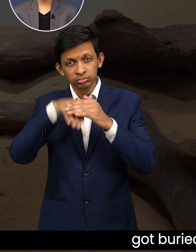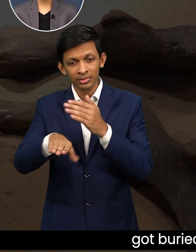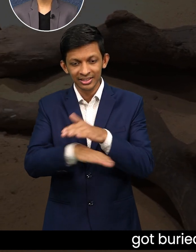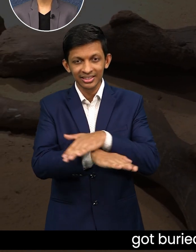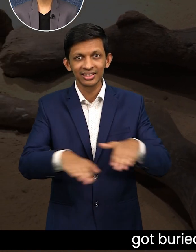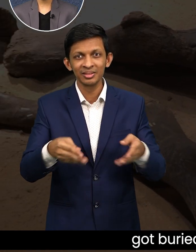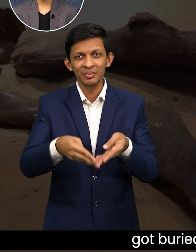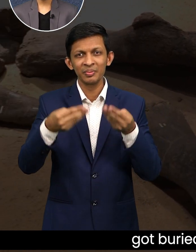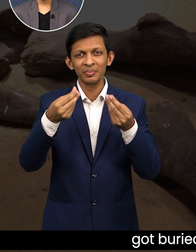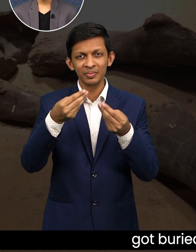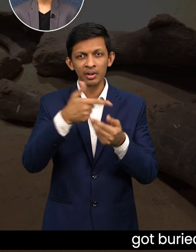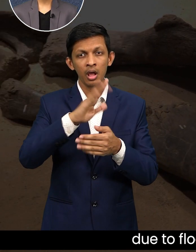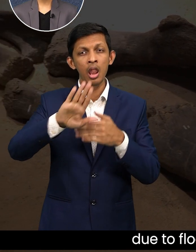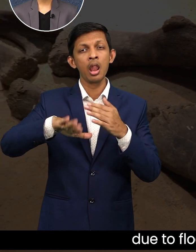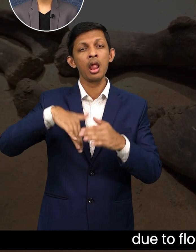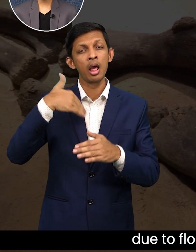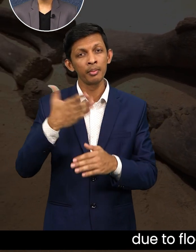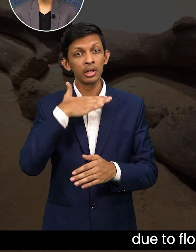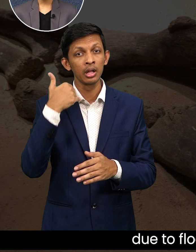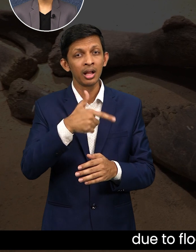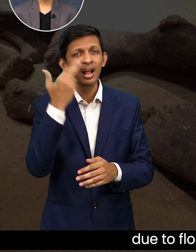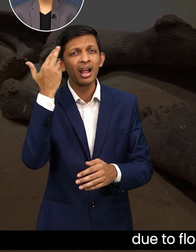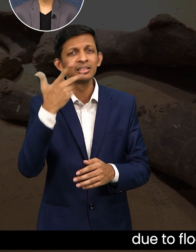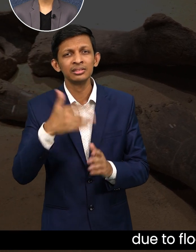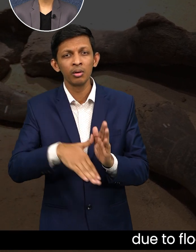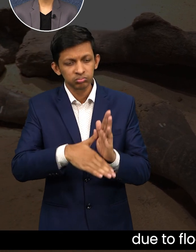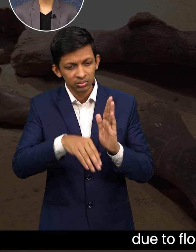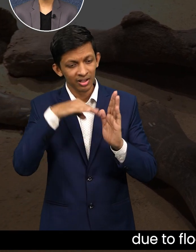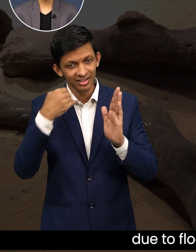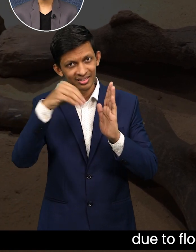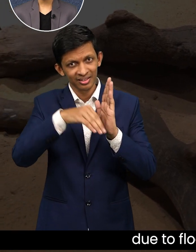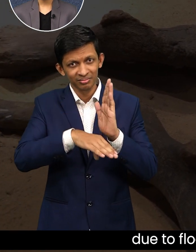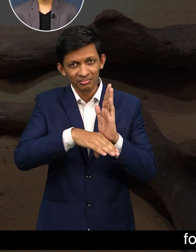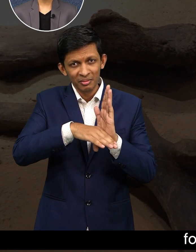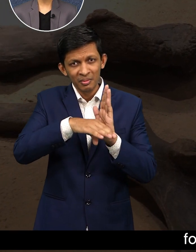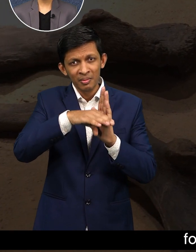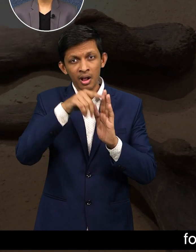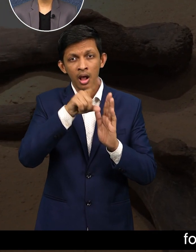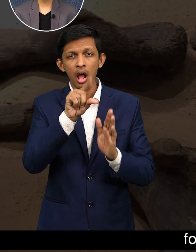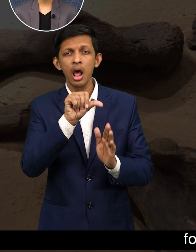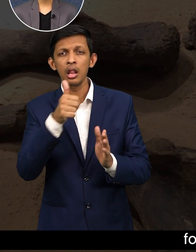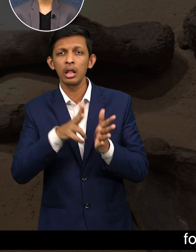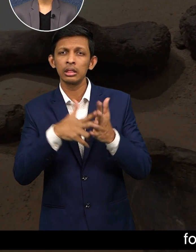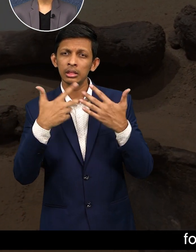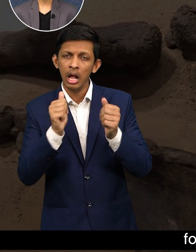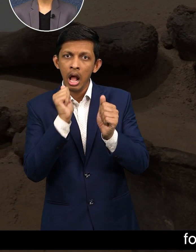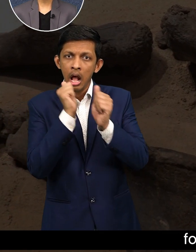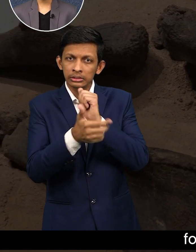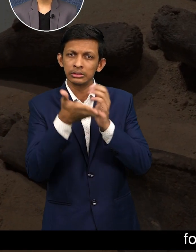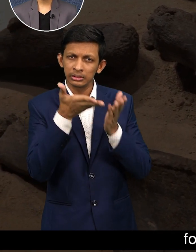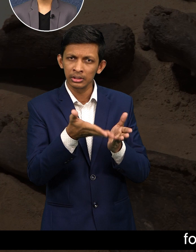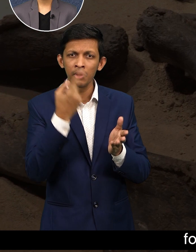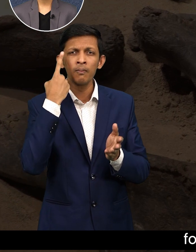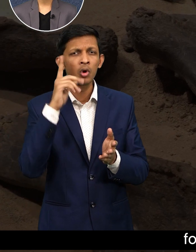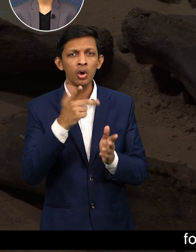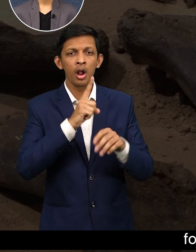soil after their death due to floods and other natural disasters for long period of the